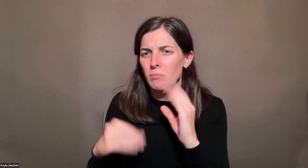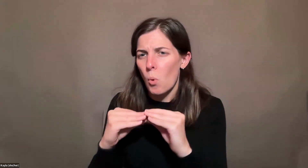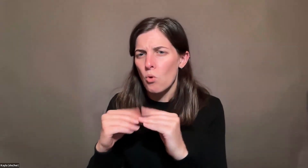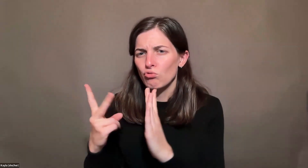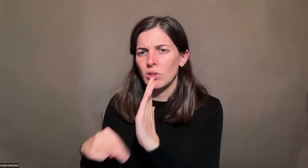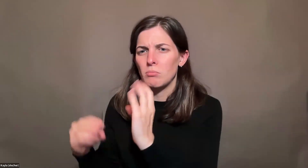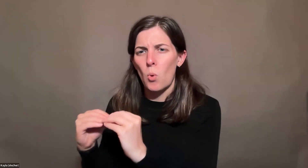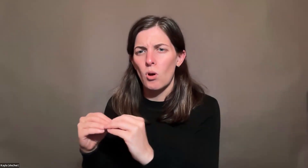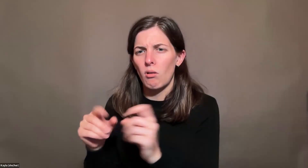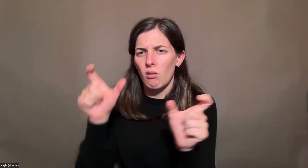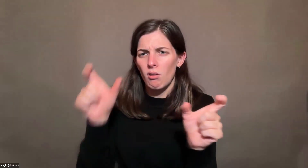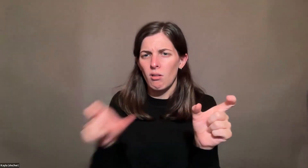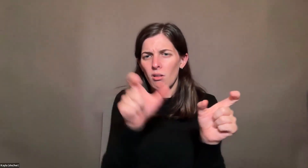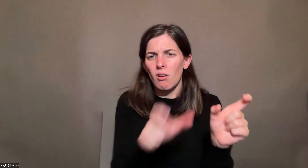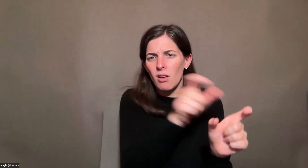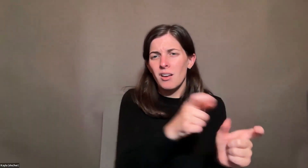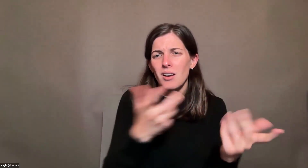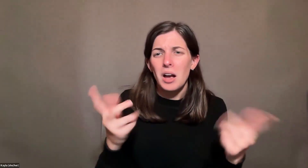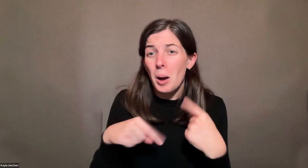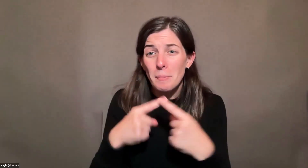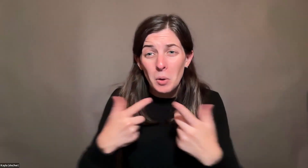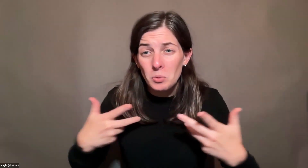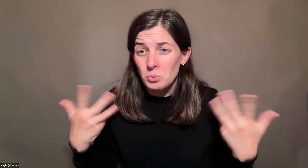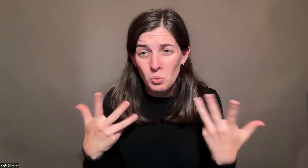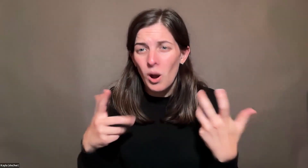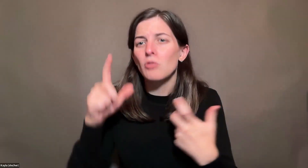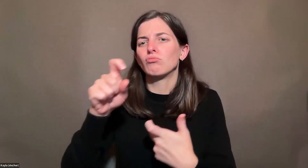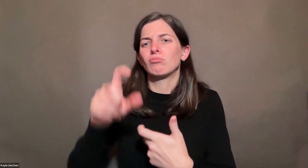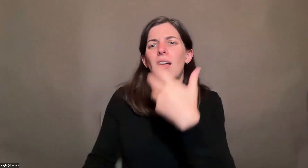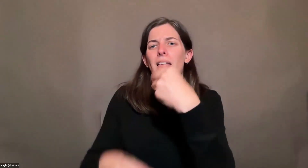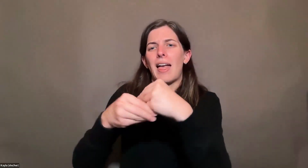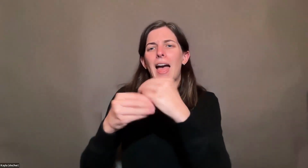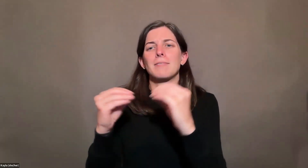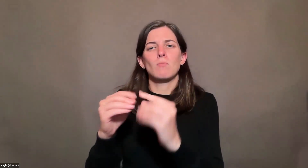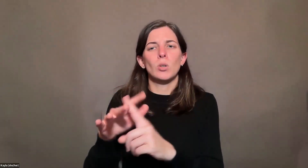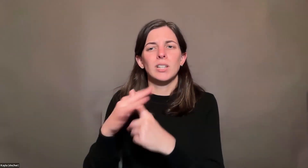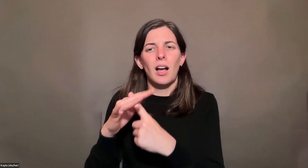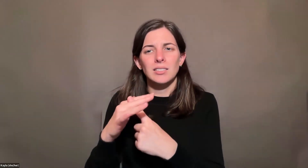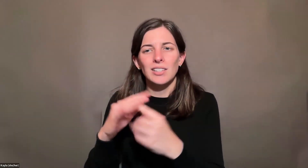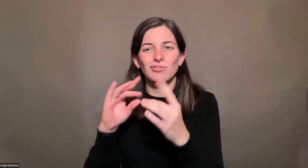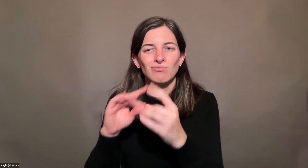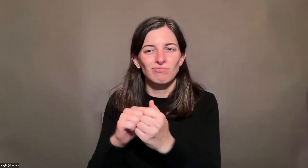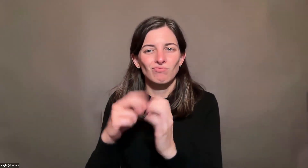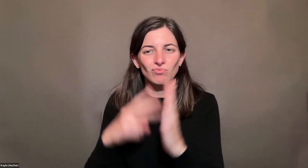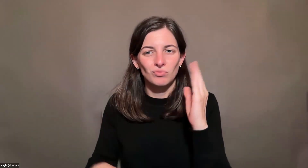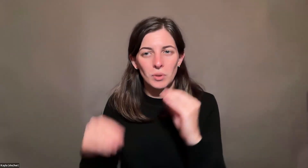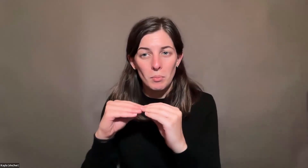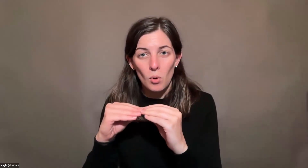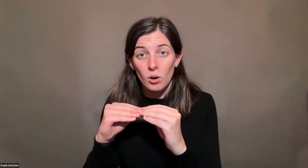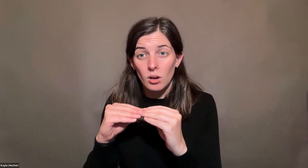like, read more about what? So you need to add some more context in that read more, like read more about this, read more about